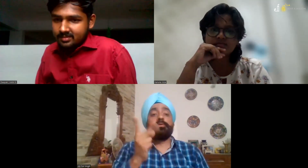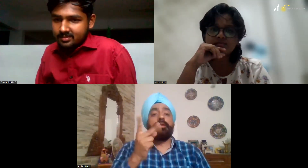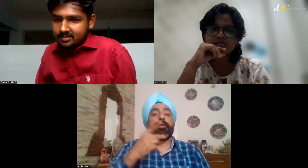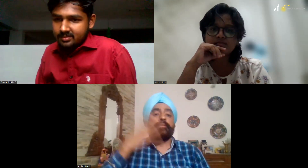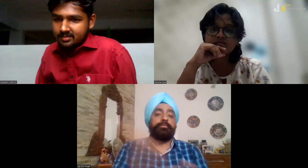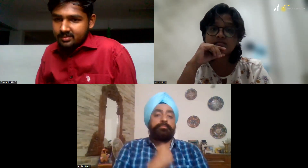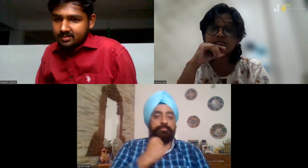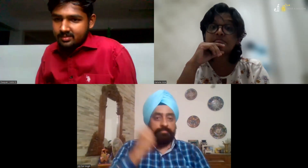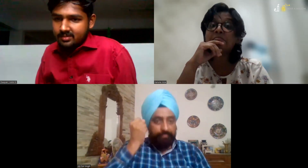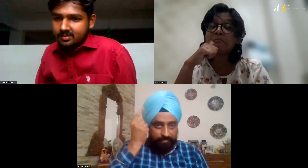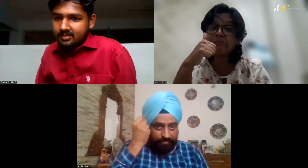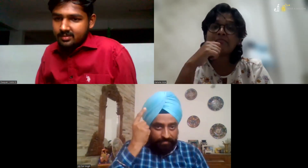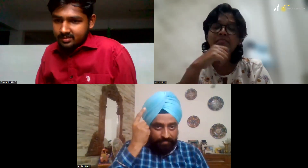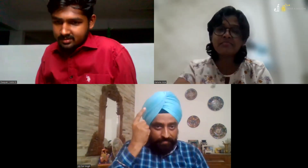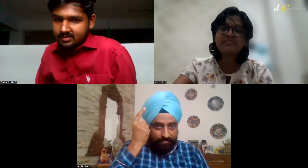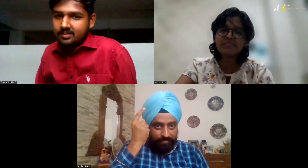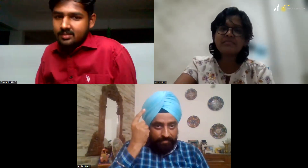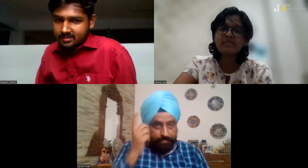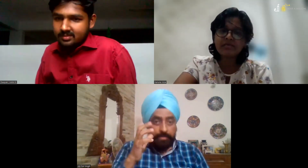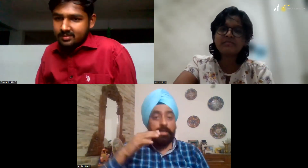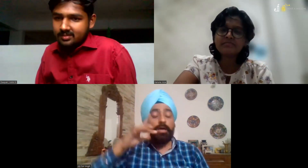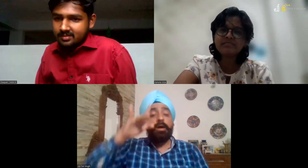So I went to a place and